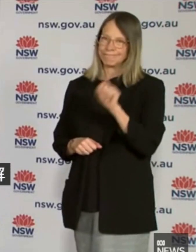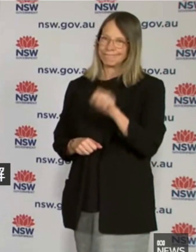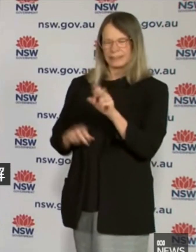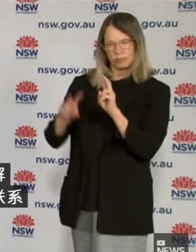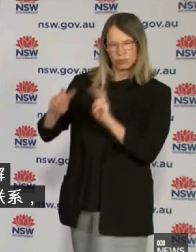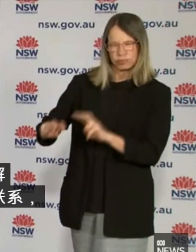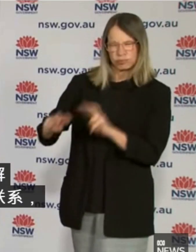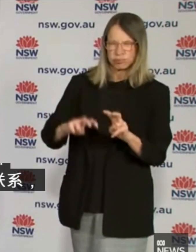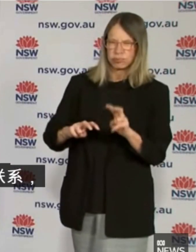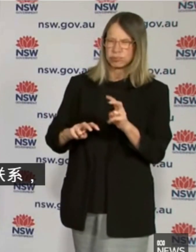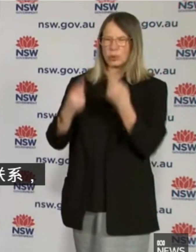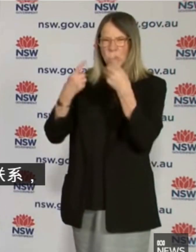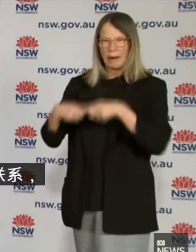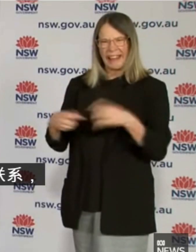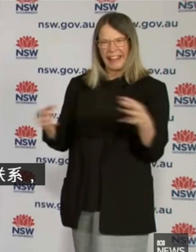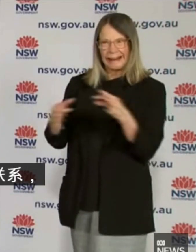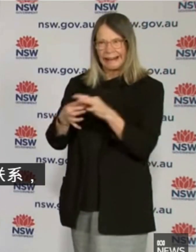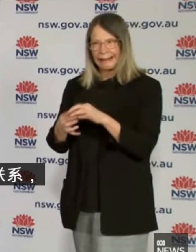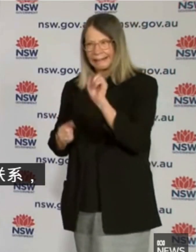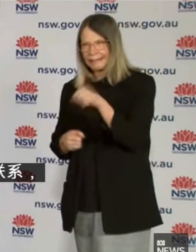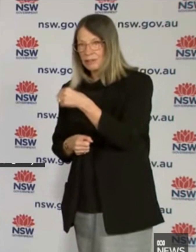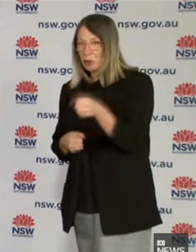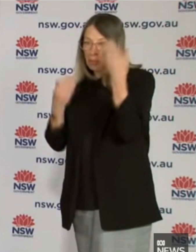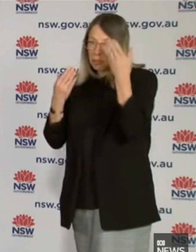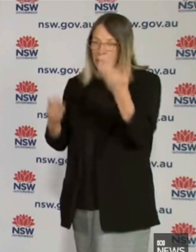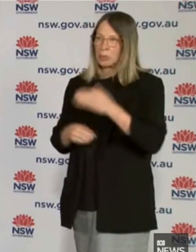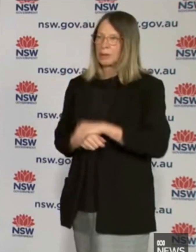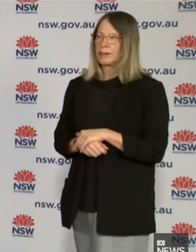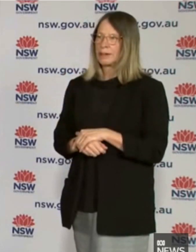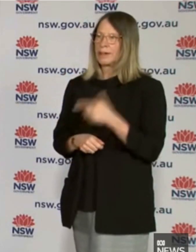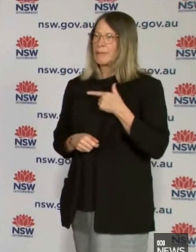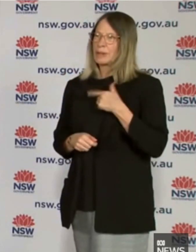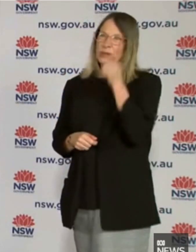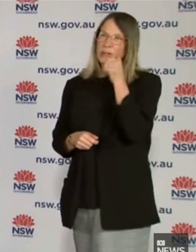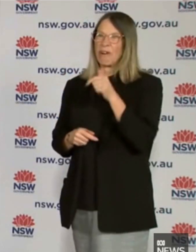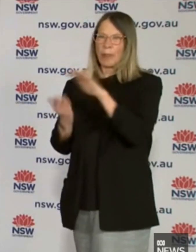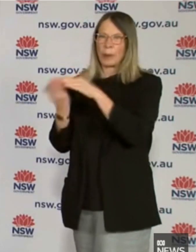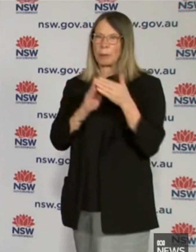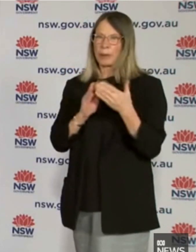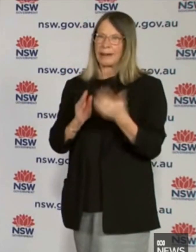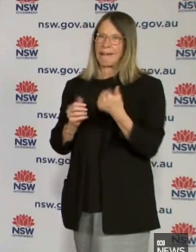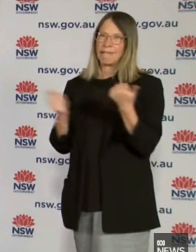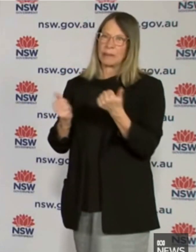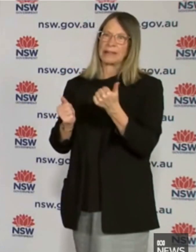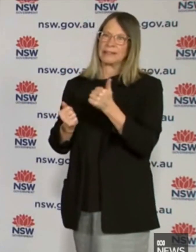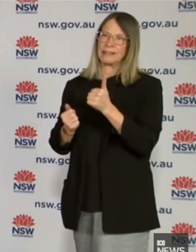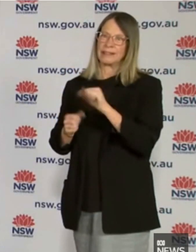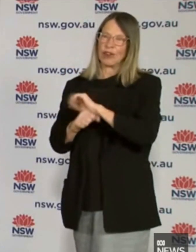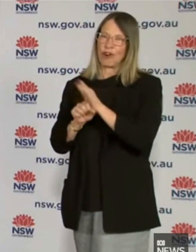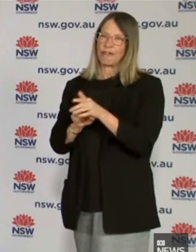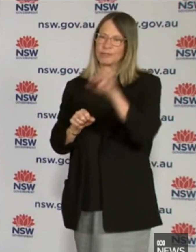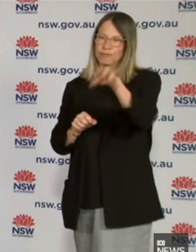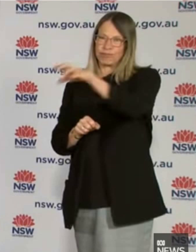be links between those patients, if at all, noting that we also have a high number of cases in the community, and we'd be happy to provide